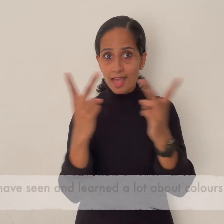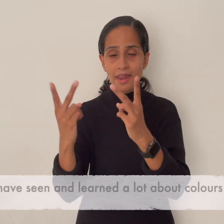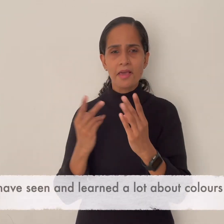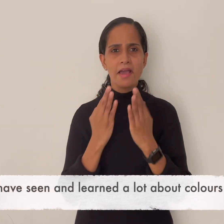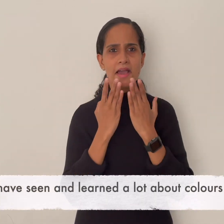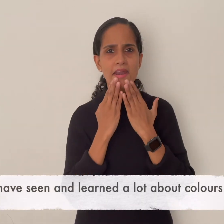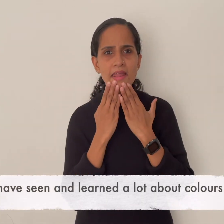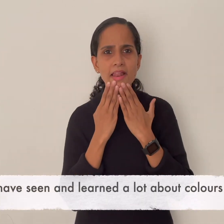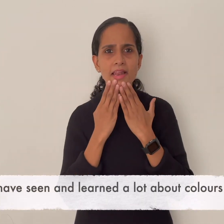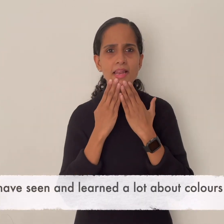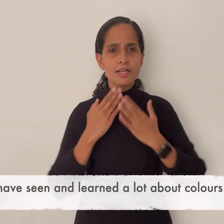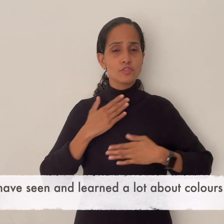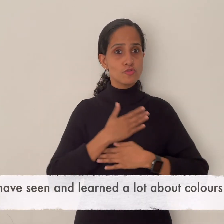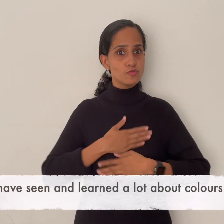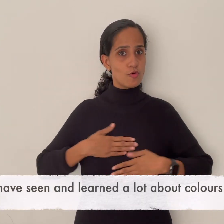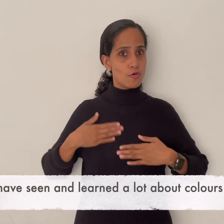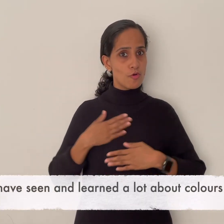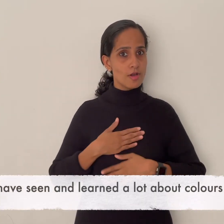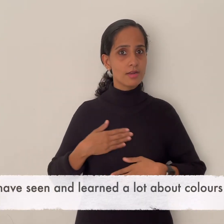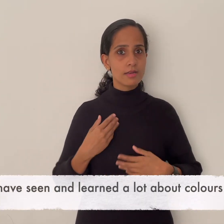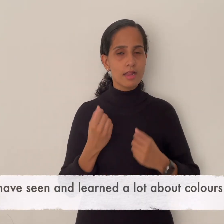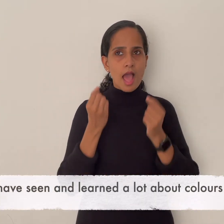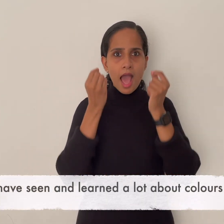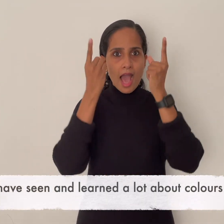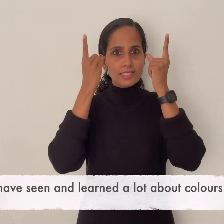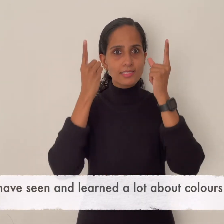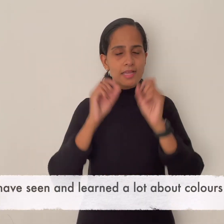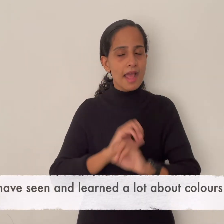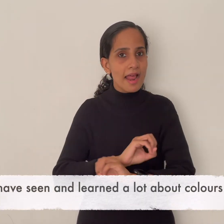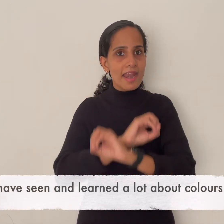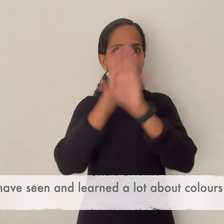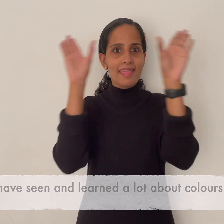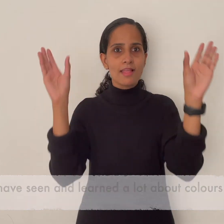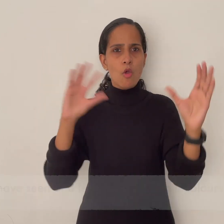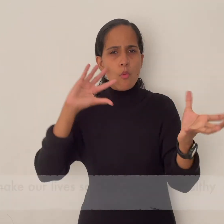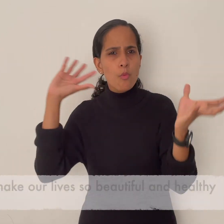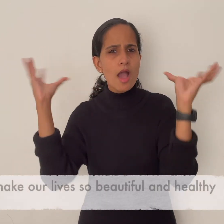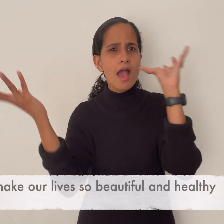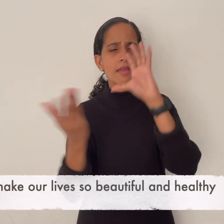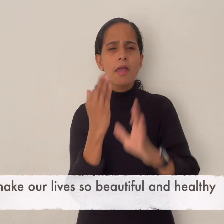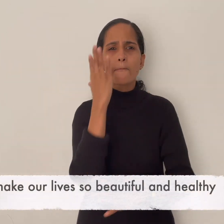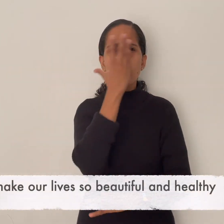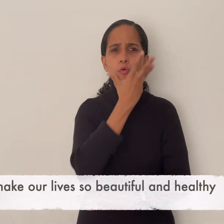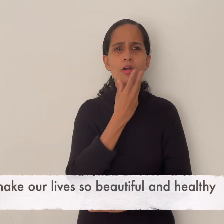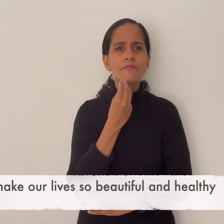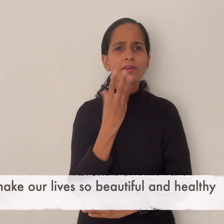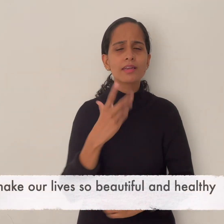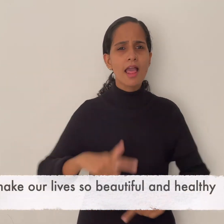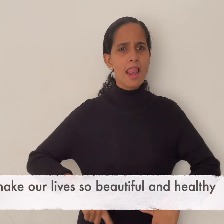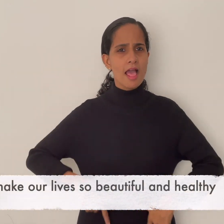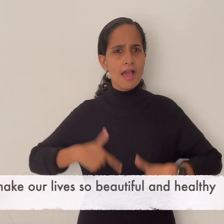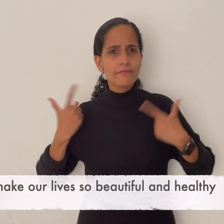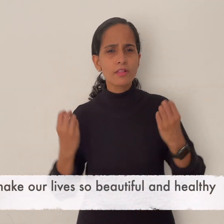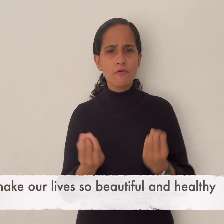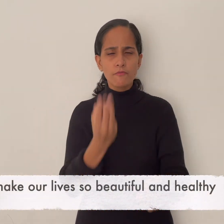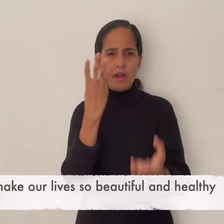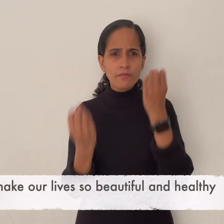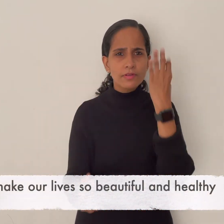So now we have seen and learned a lot about colors and how they make our lives so